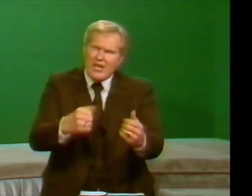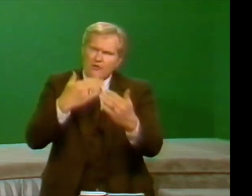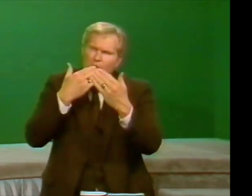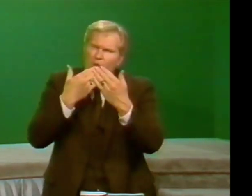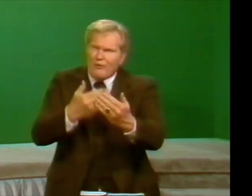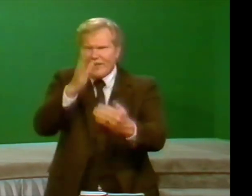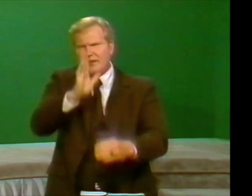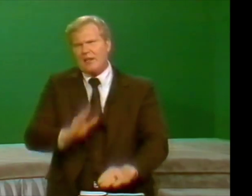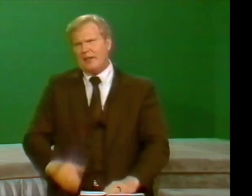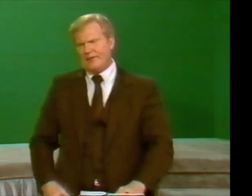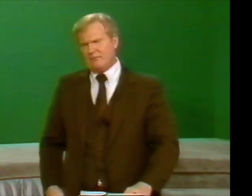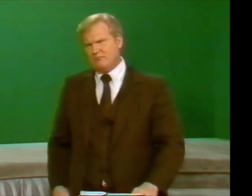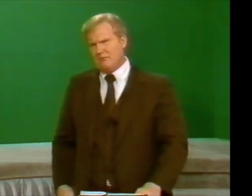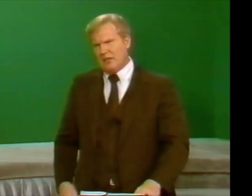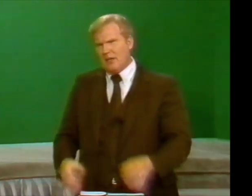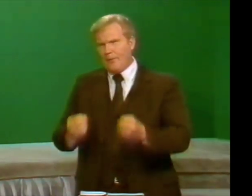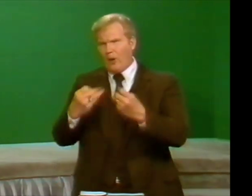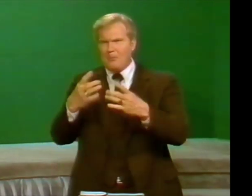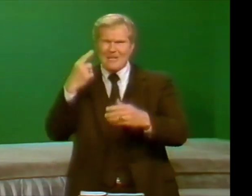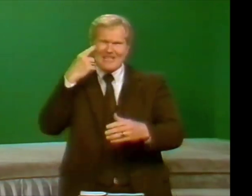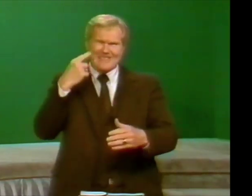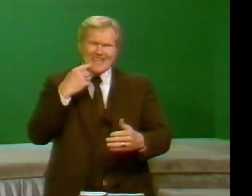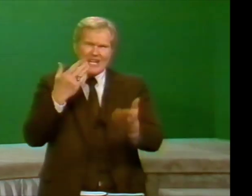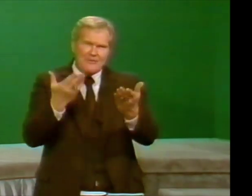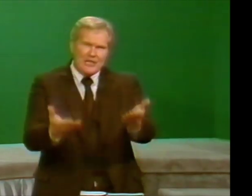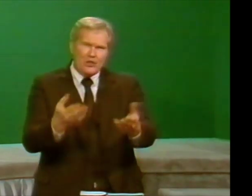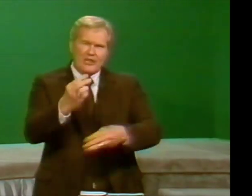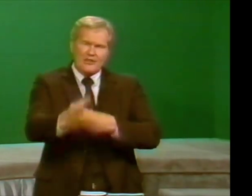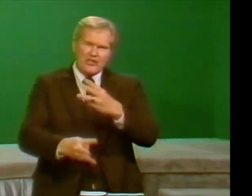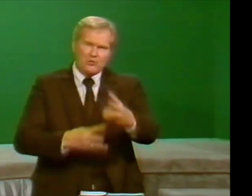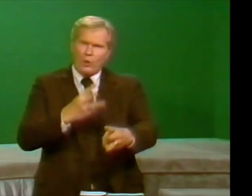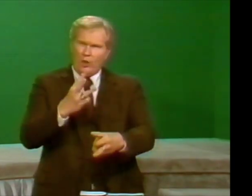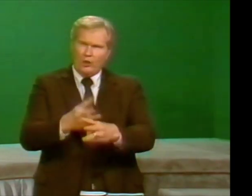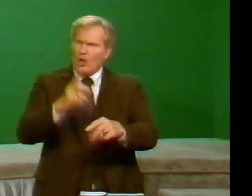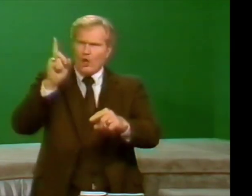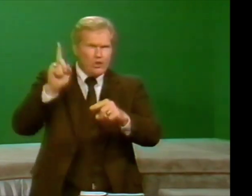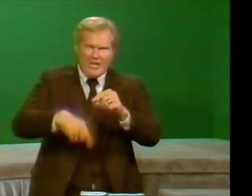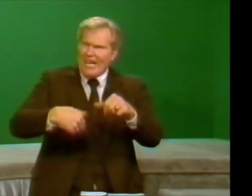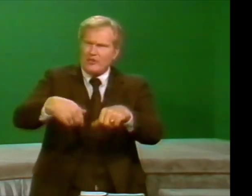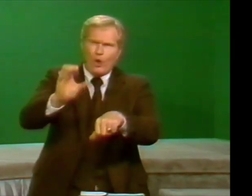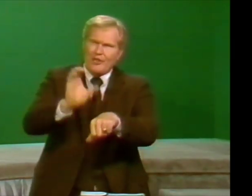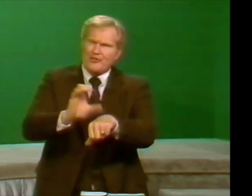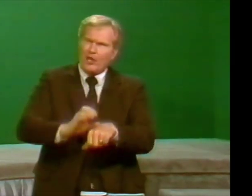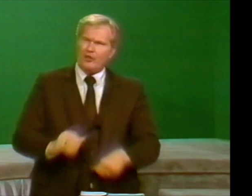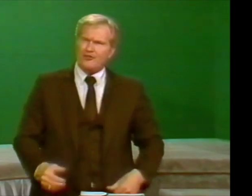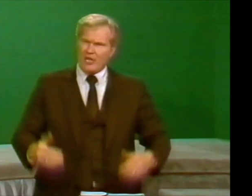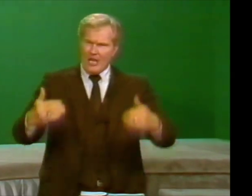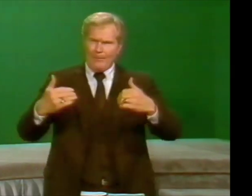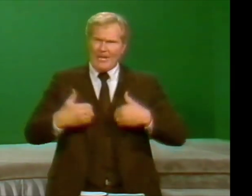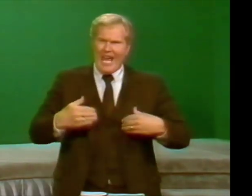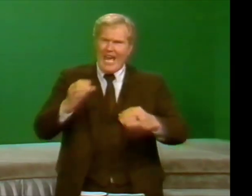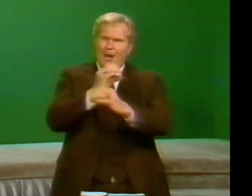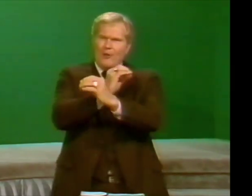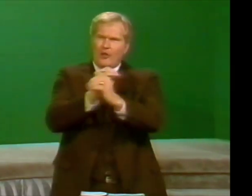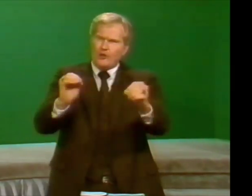you ought to thank God. There are many deaf here in this world who can't go to church. They have